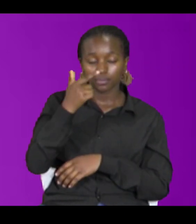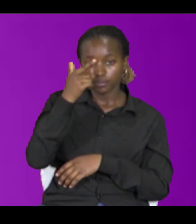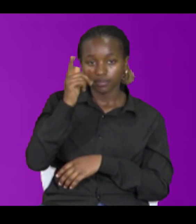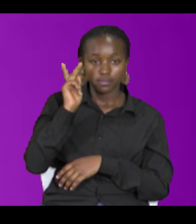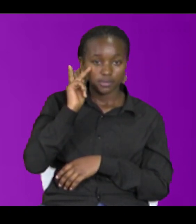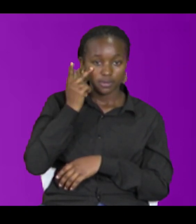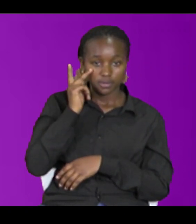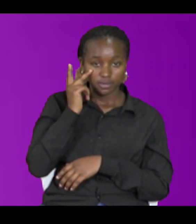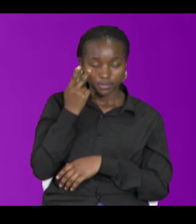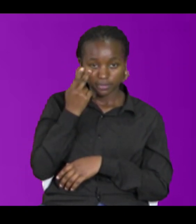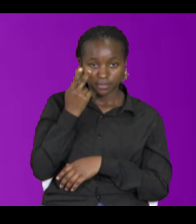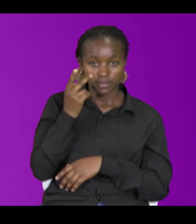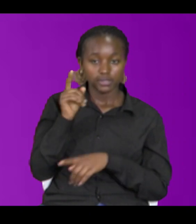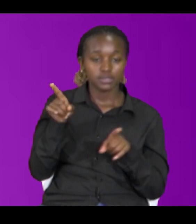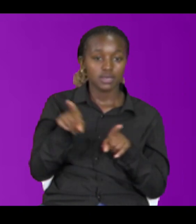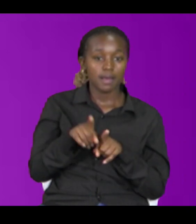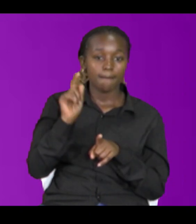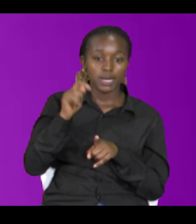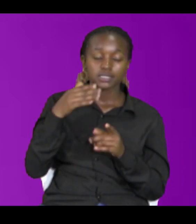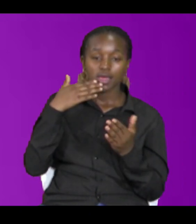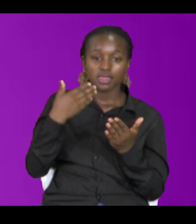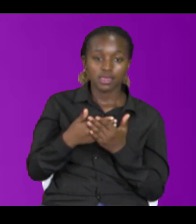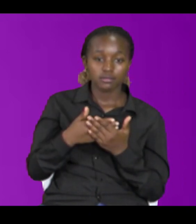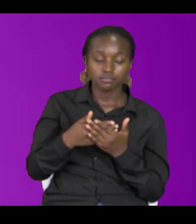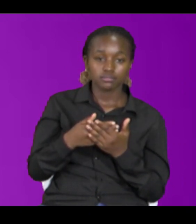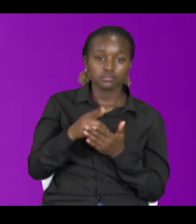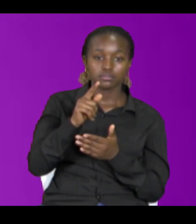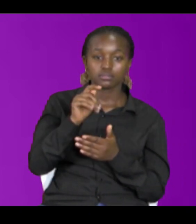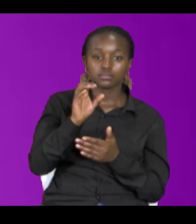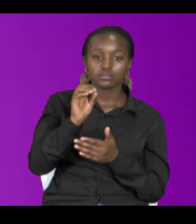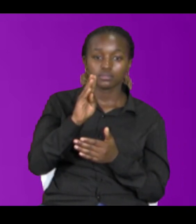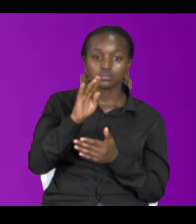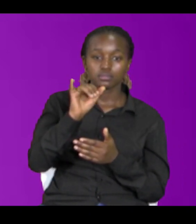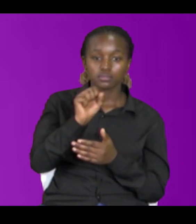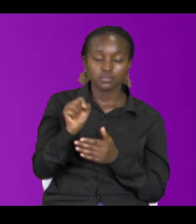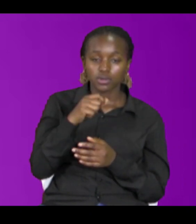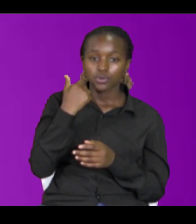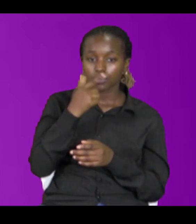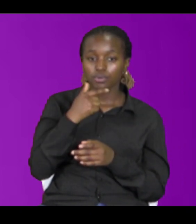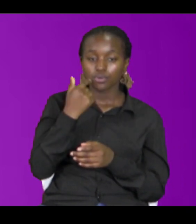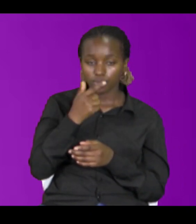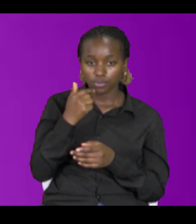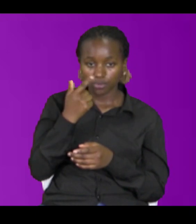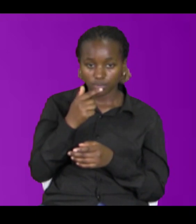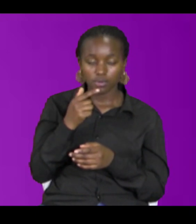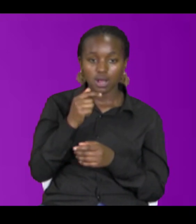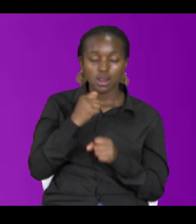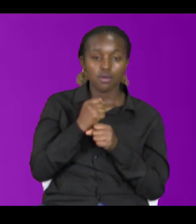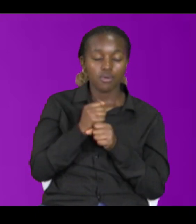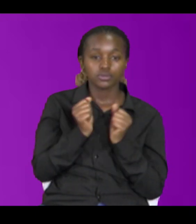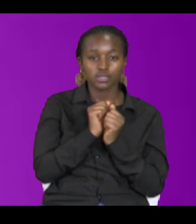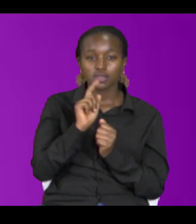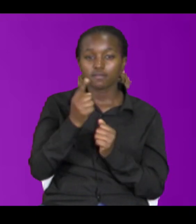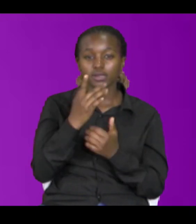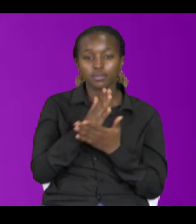and I can't forget to thank Tobias Omondi, who was with me in the first